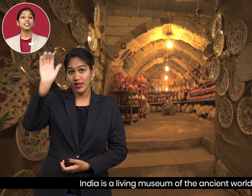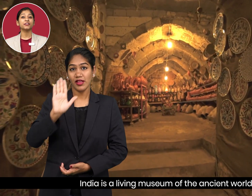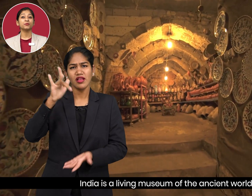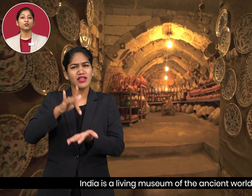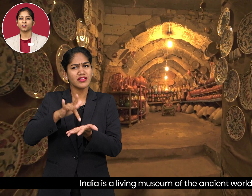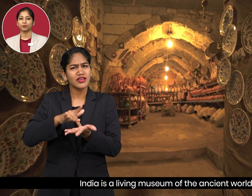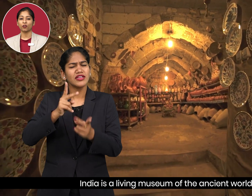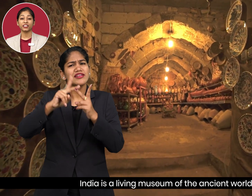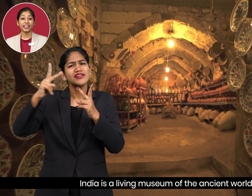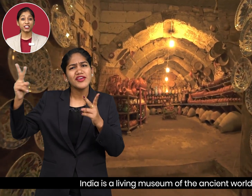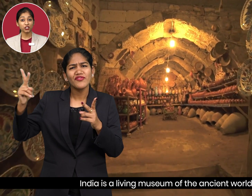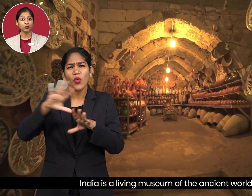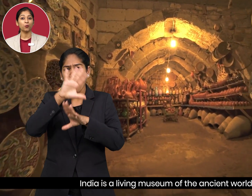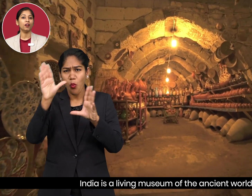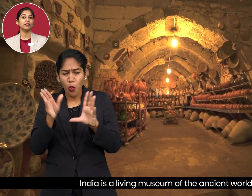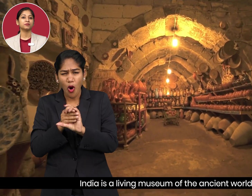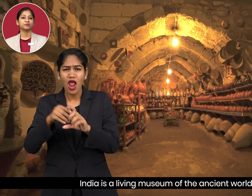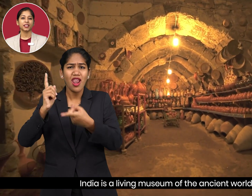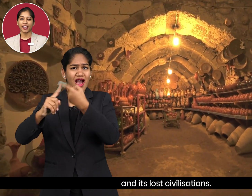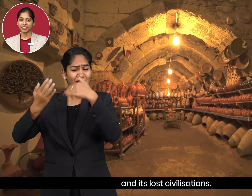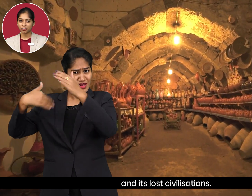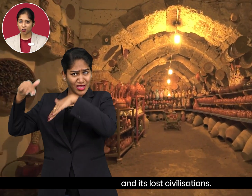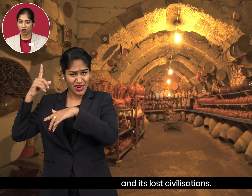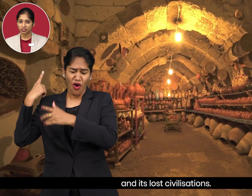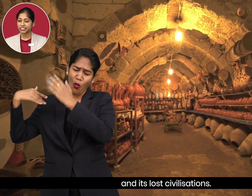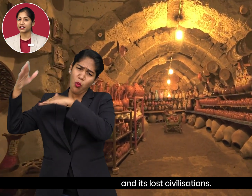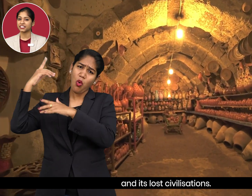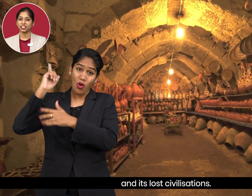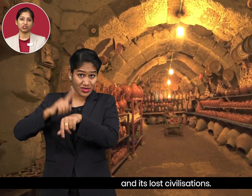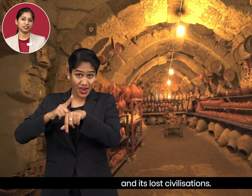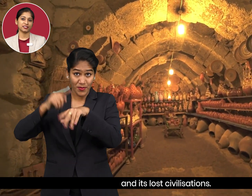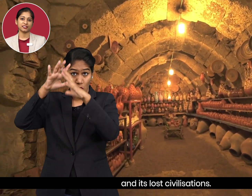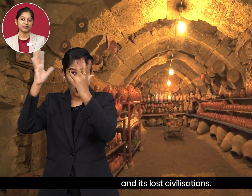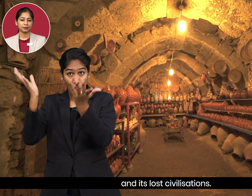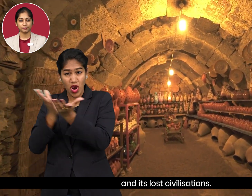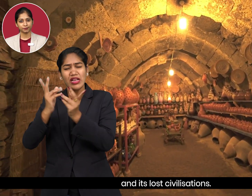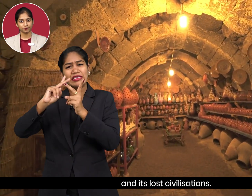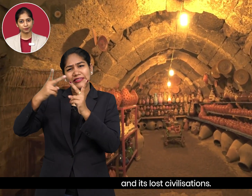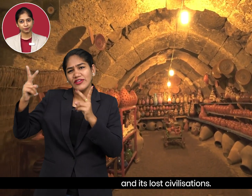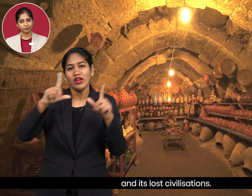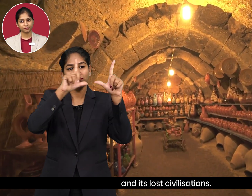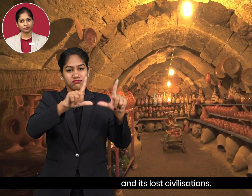India is a living museum of the ancient world and its lost civilizations.